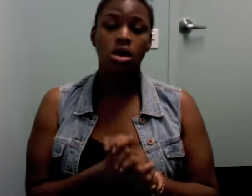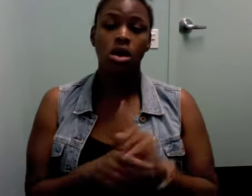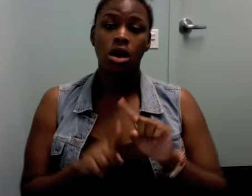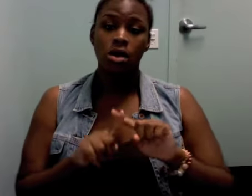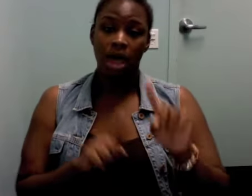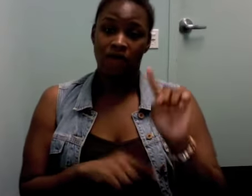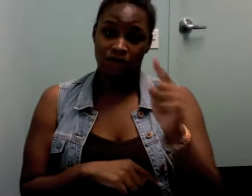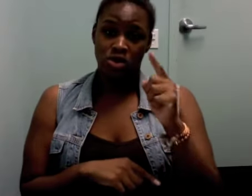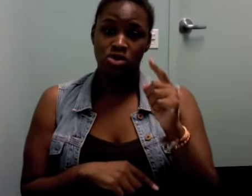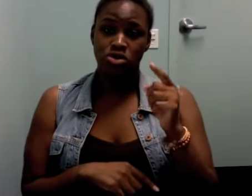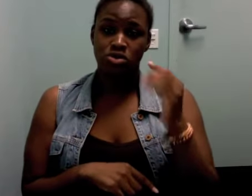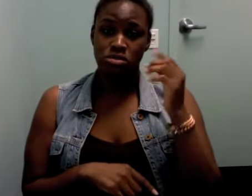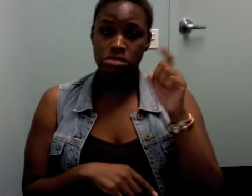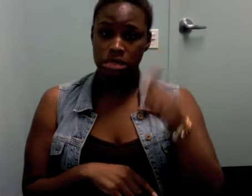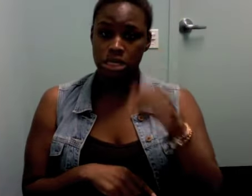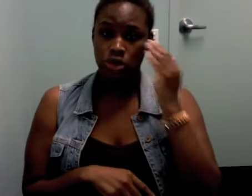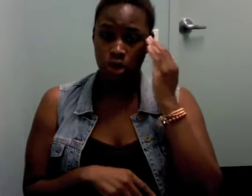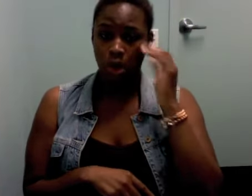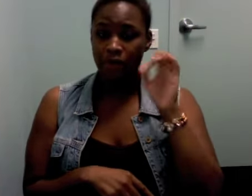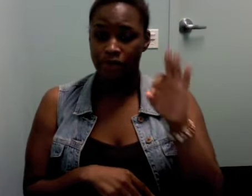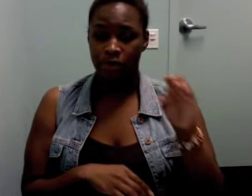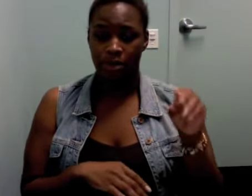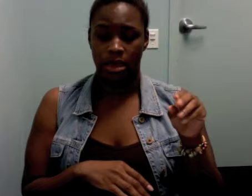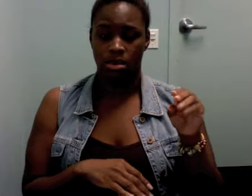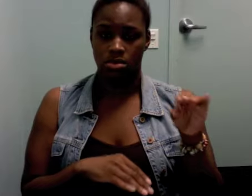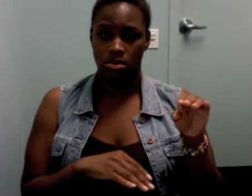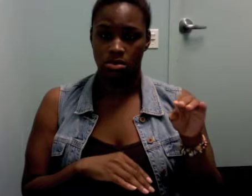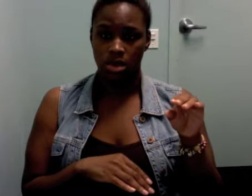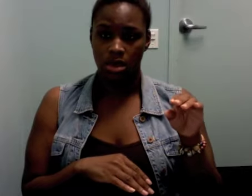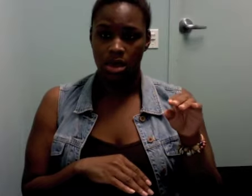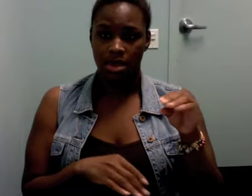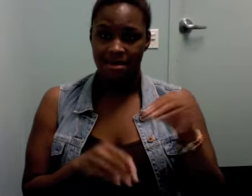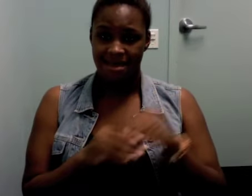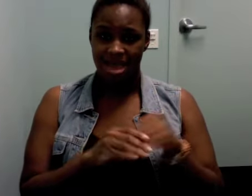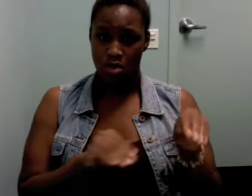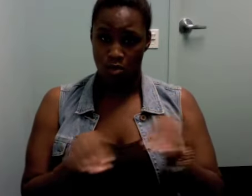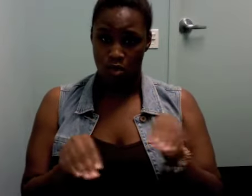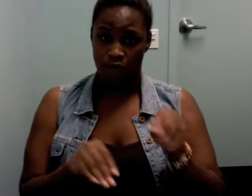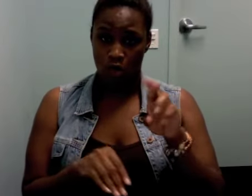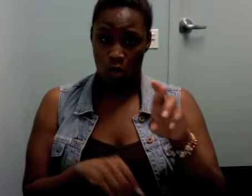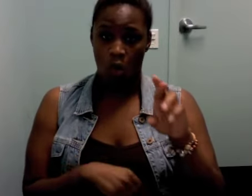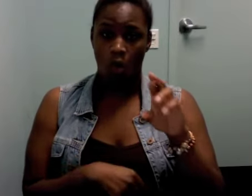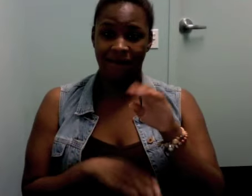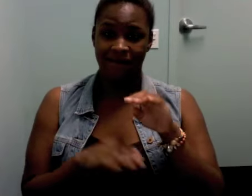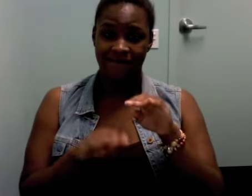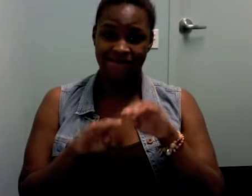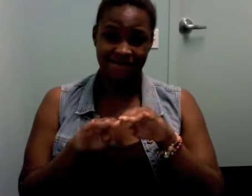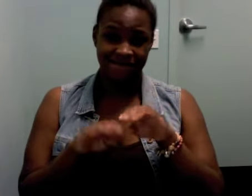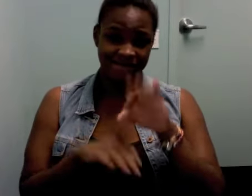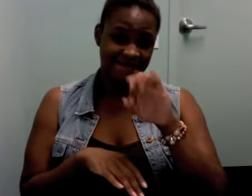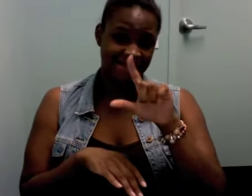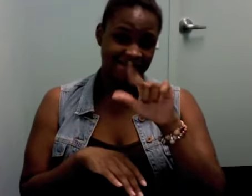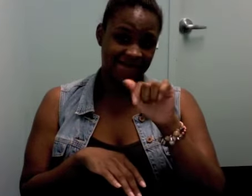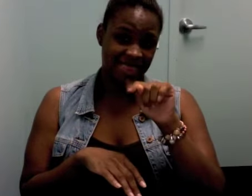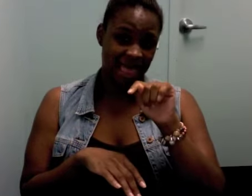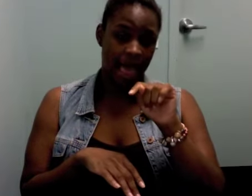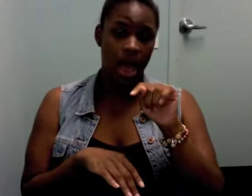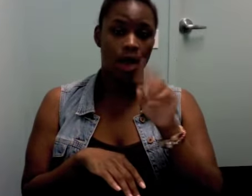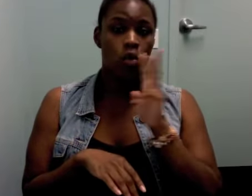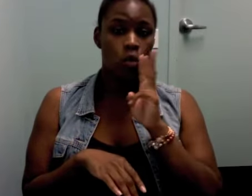paddling primarily flat water or moving water, or those are the two considerations really. If you're going to be paddling moving water,